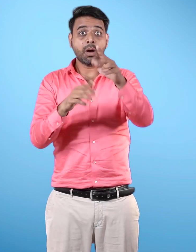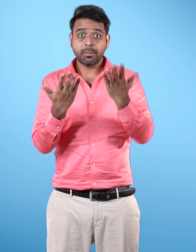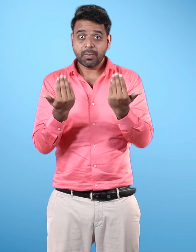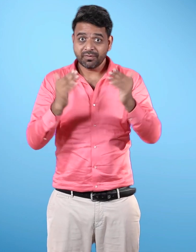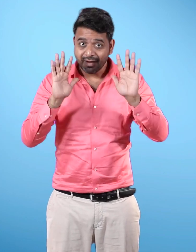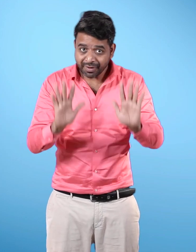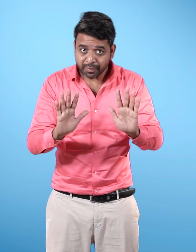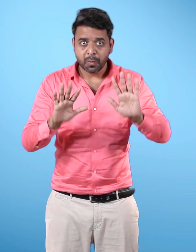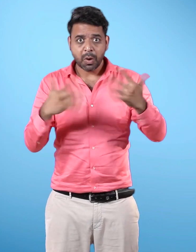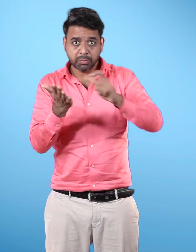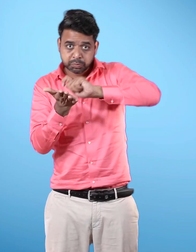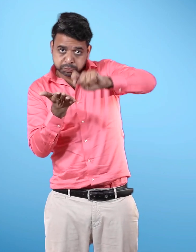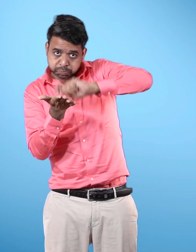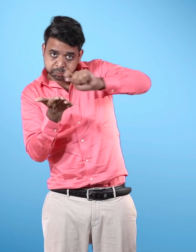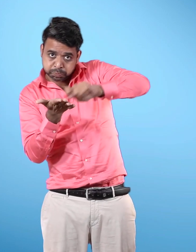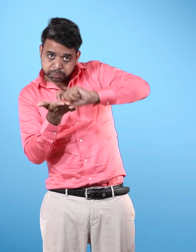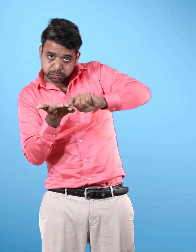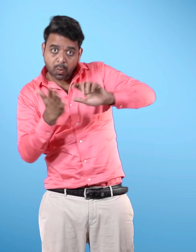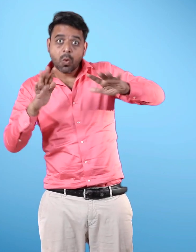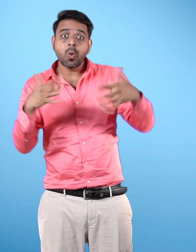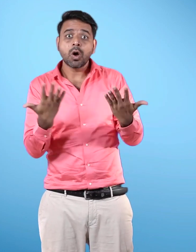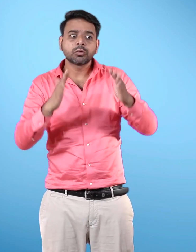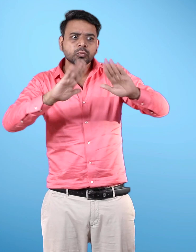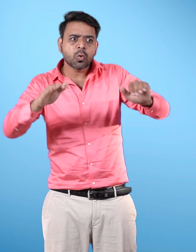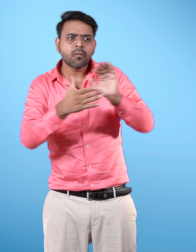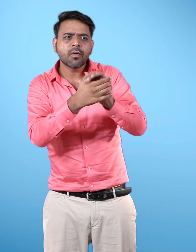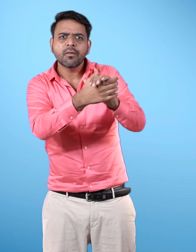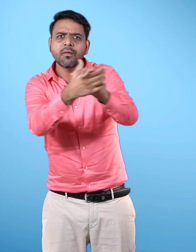If possible, stage the play written by you or your friends in school.